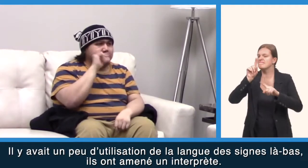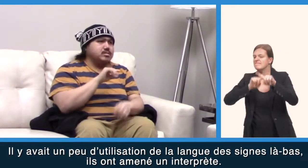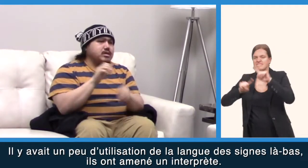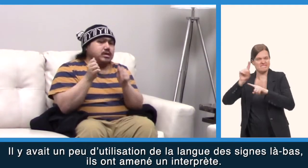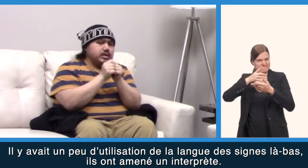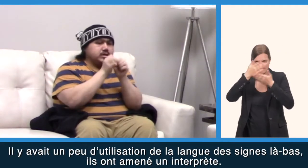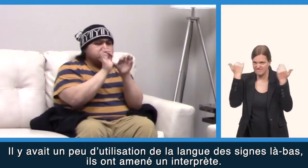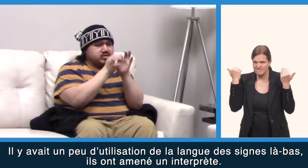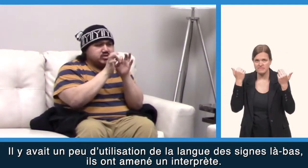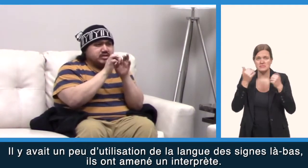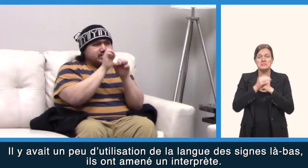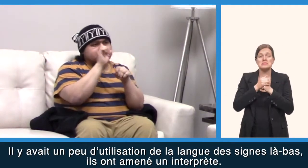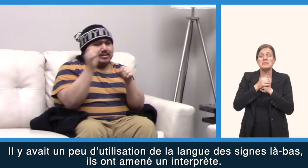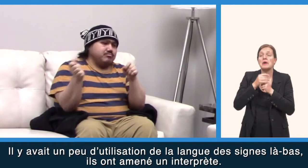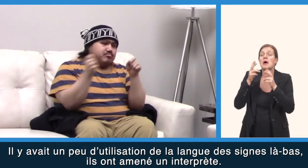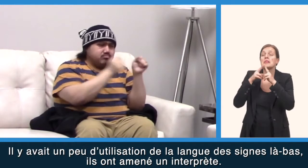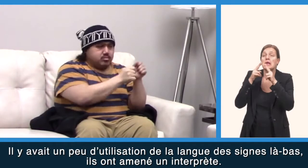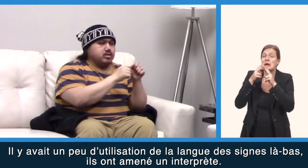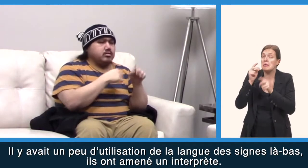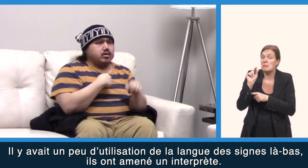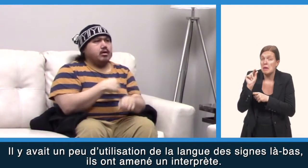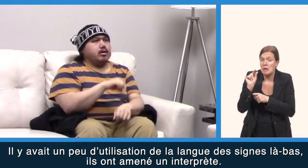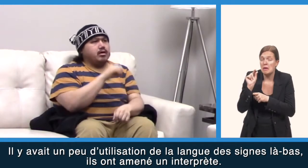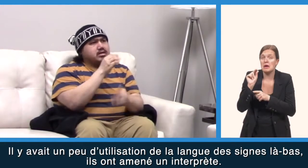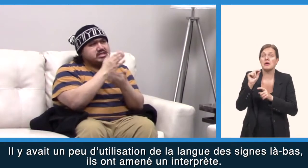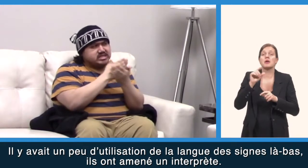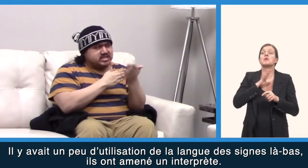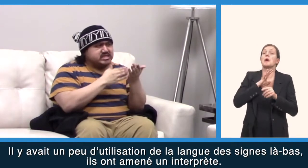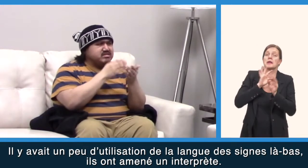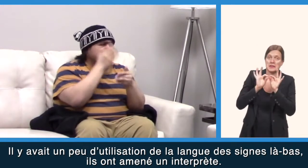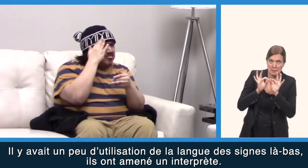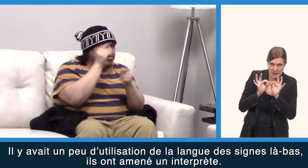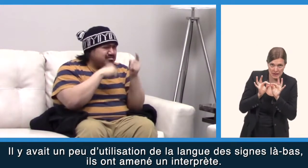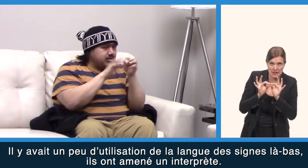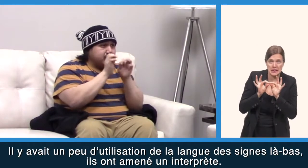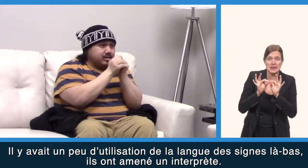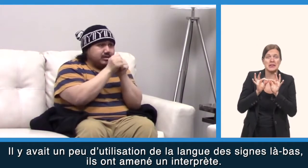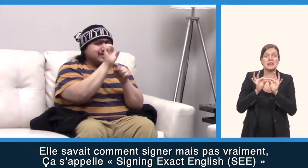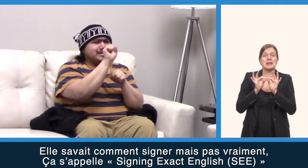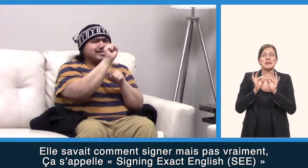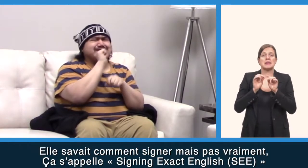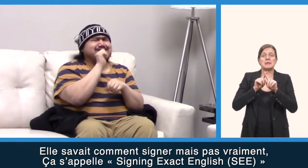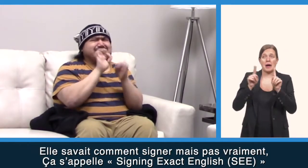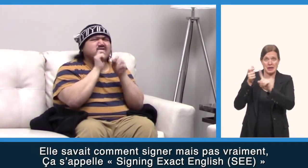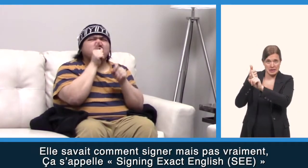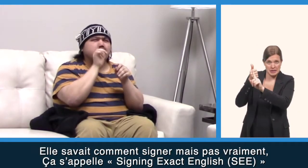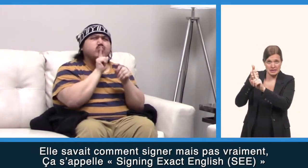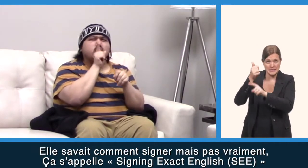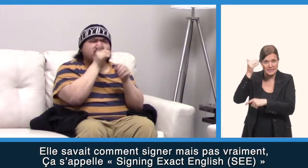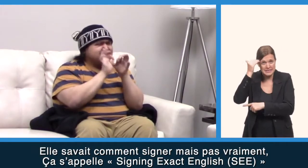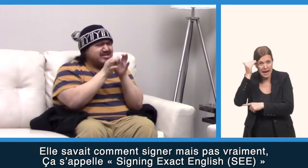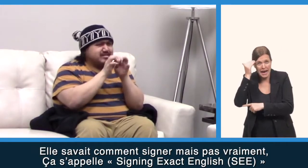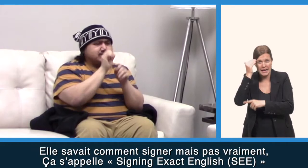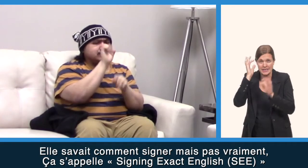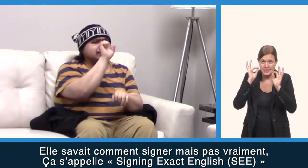A little bit of sign language was used there. They brought in an interpreter. She knew how to sign,